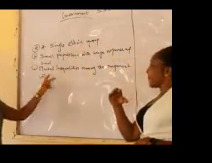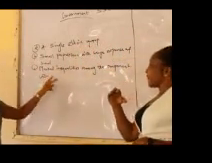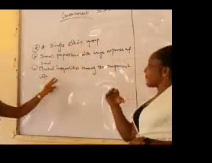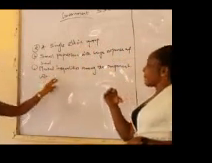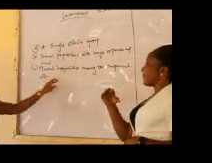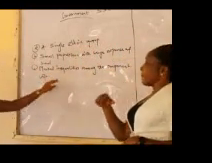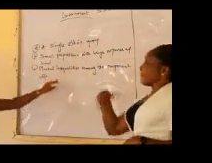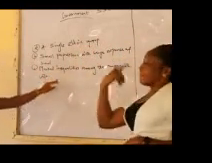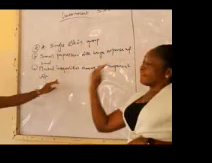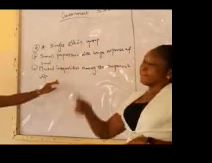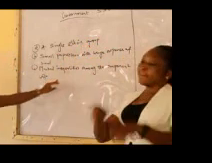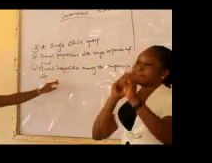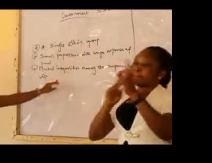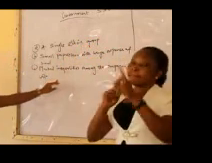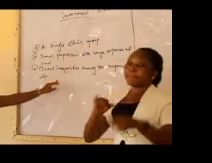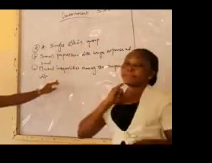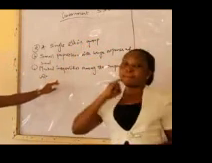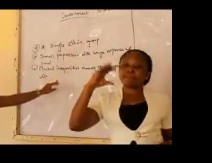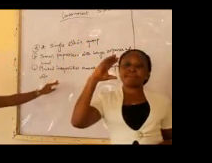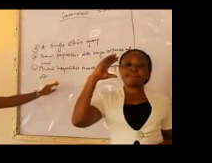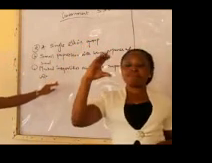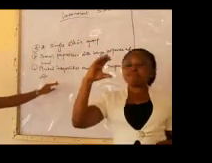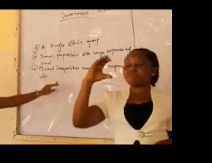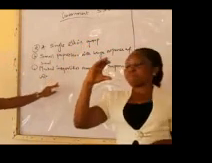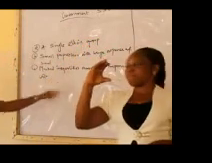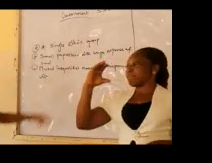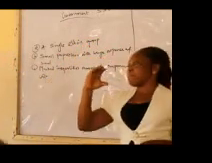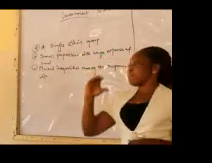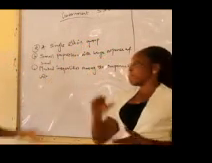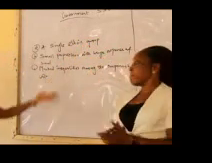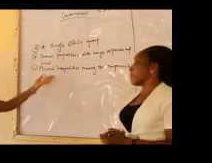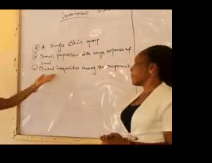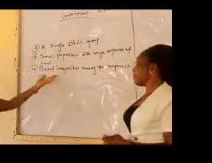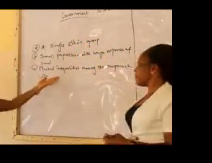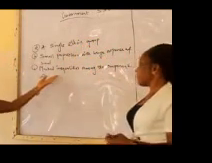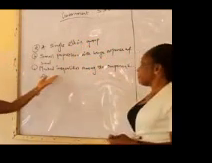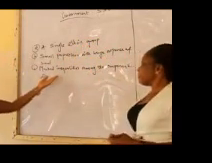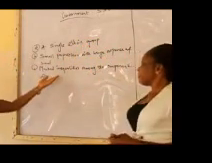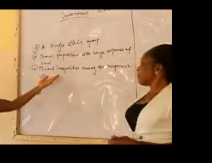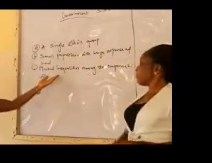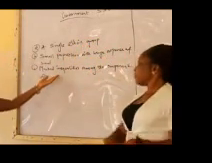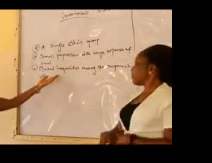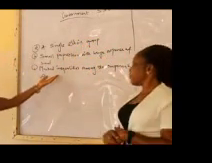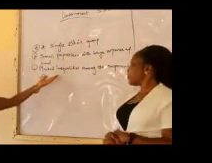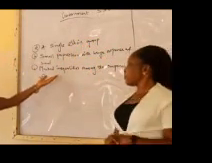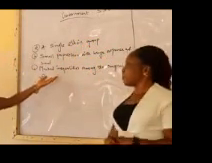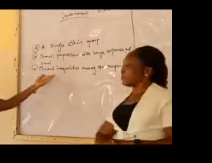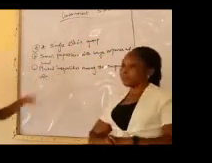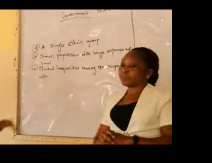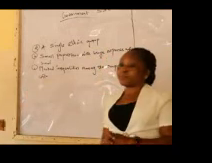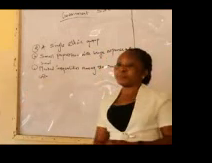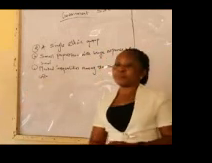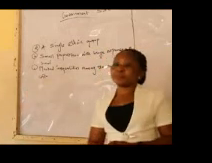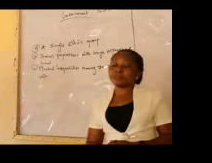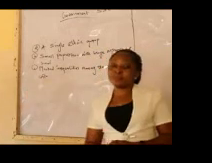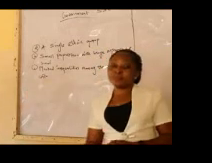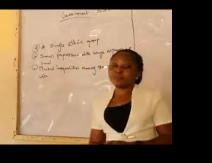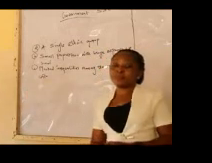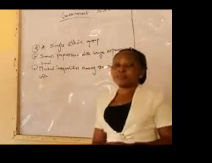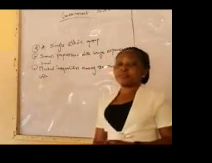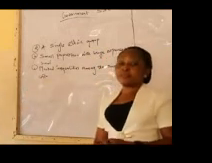units. This is the answer. So a federal system of government can only be practiced in a place like